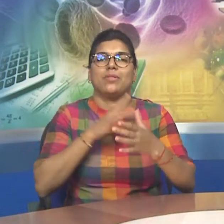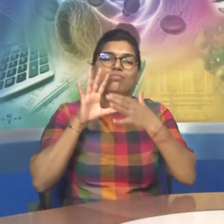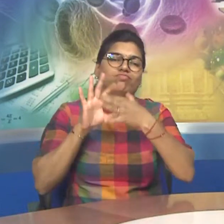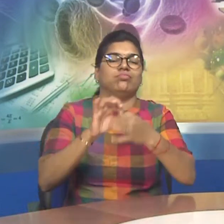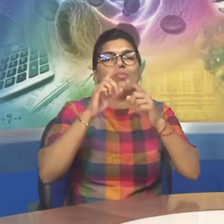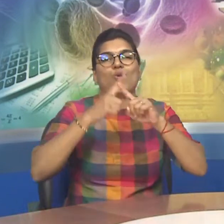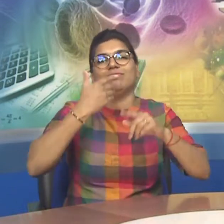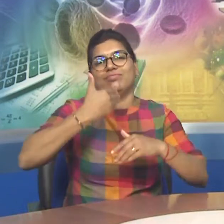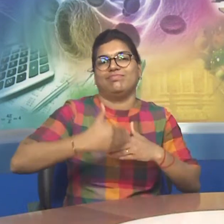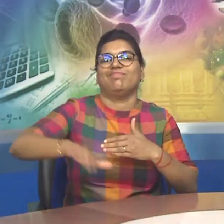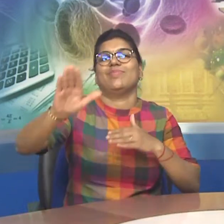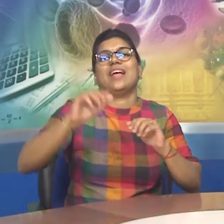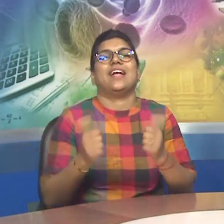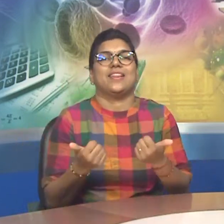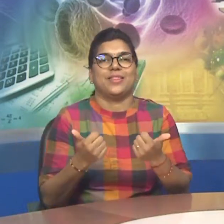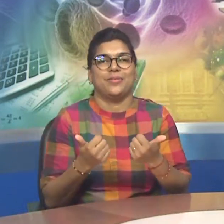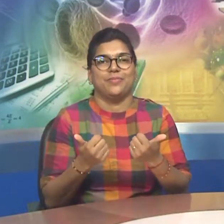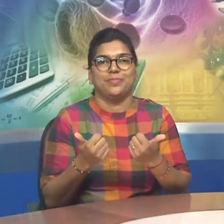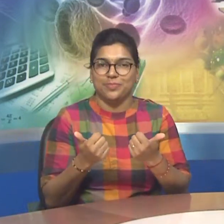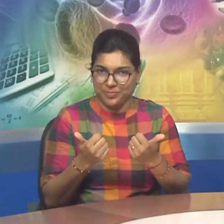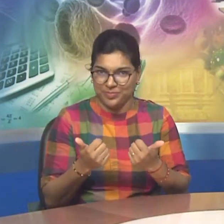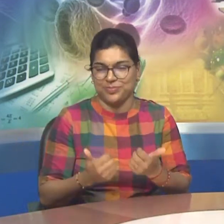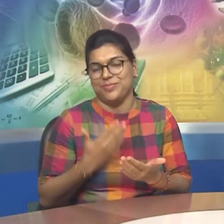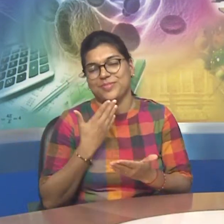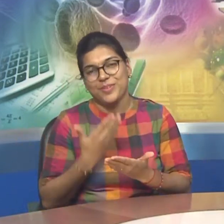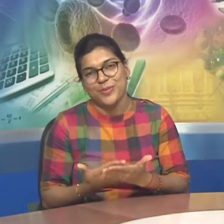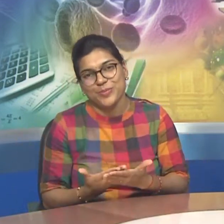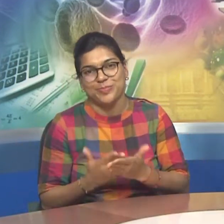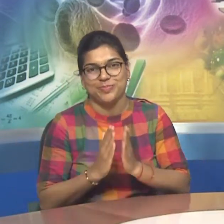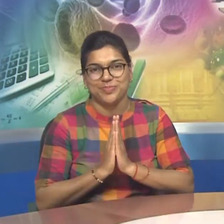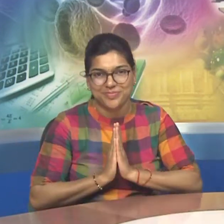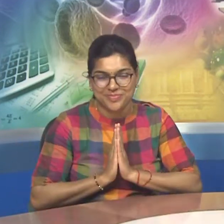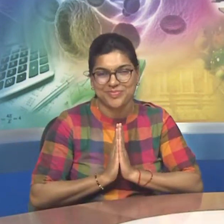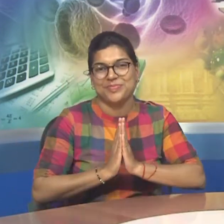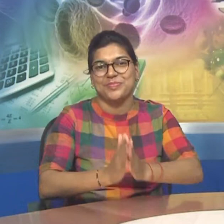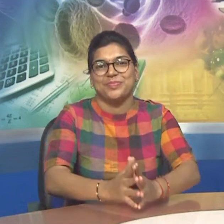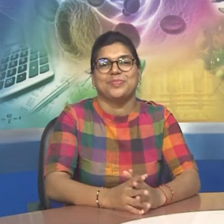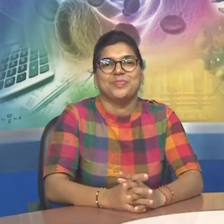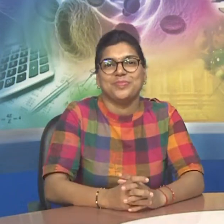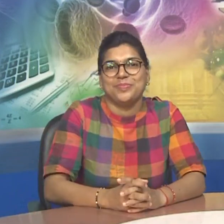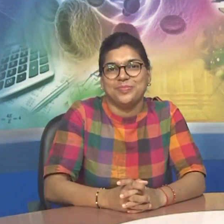important steps. Thank you. Namaskar.